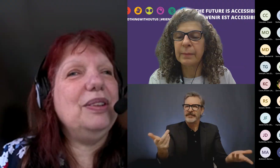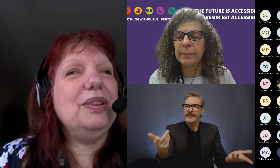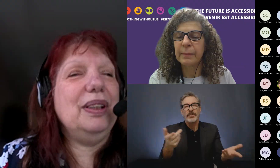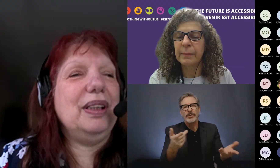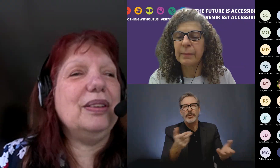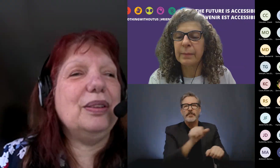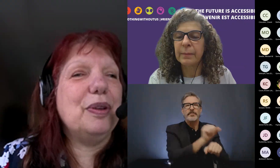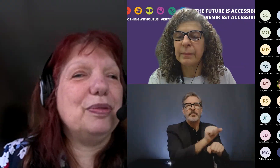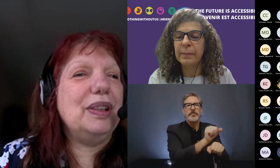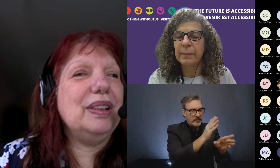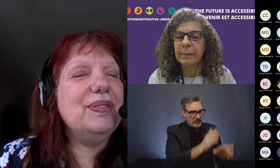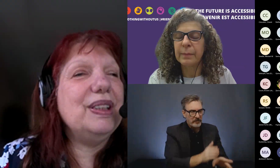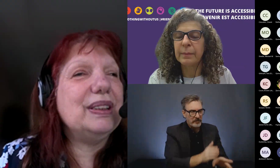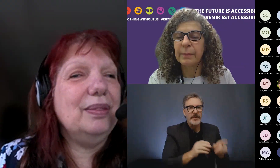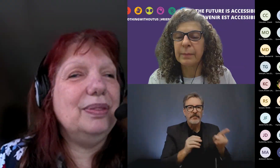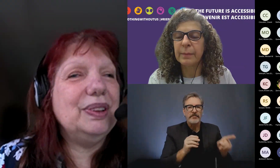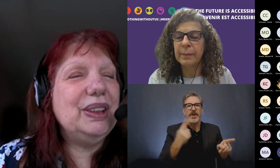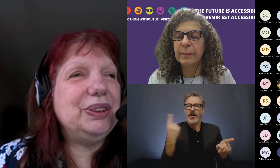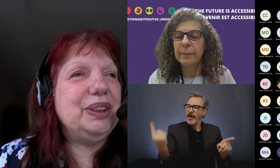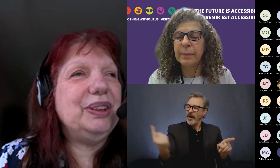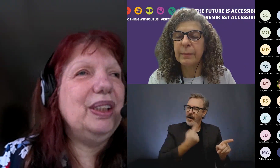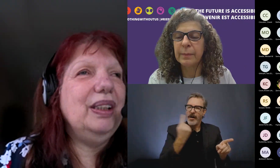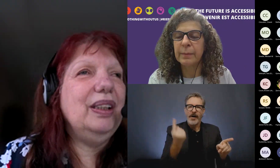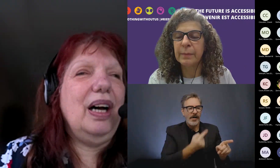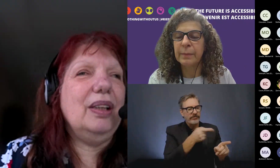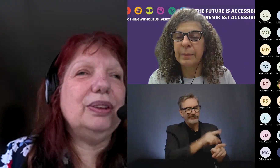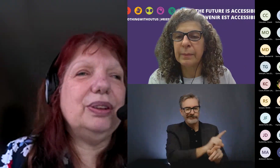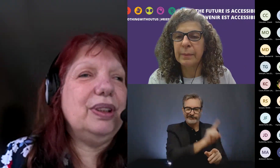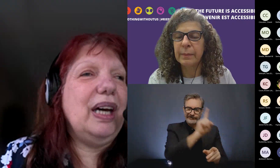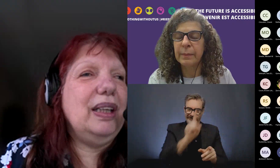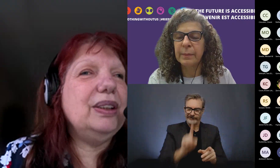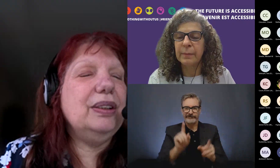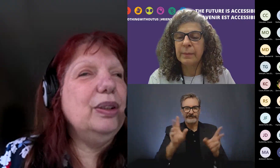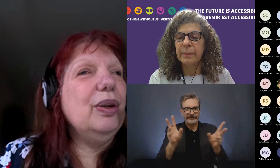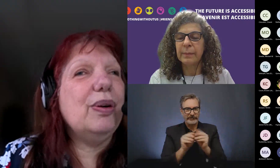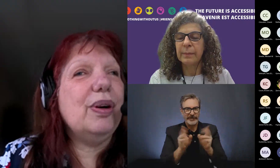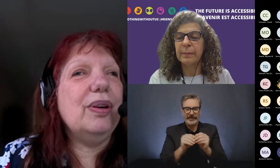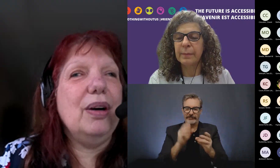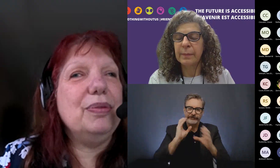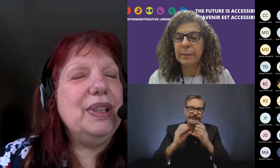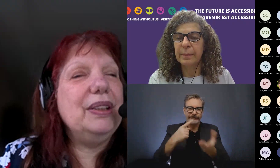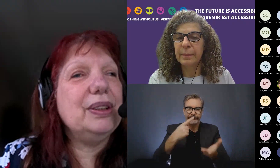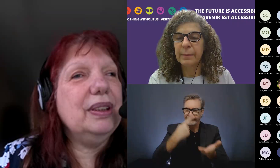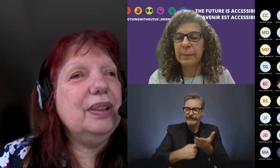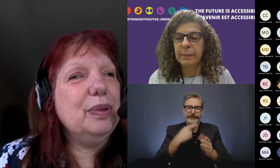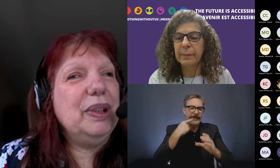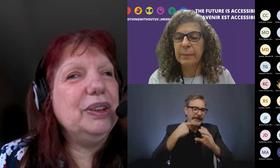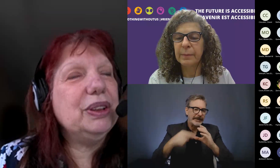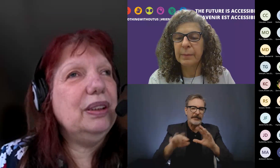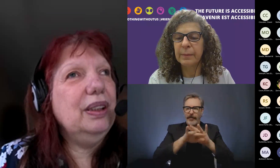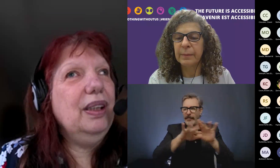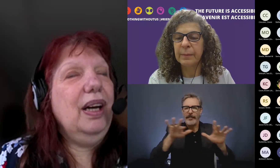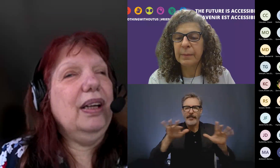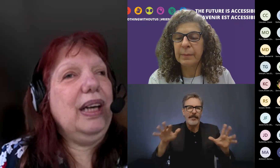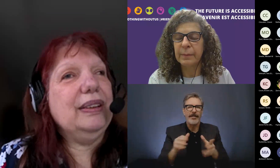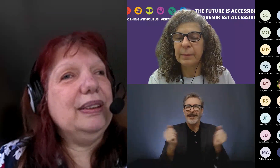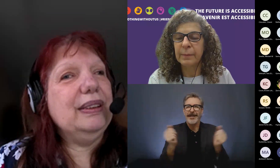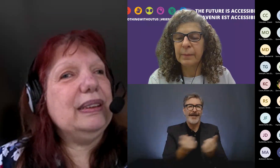the center and at the forefront of these conversations so that no confidential